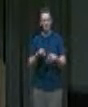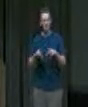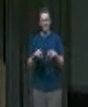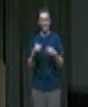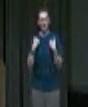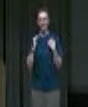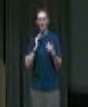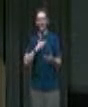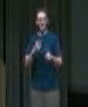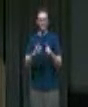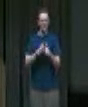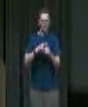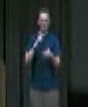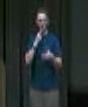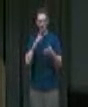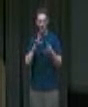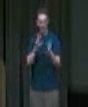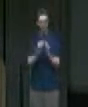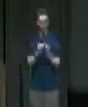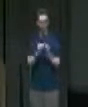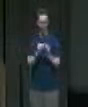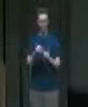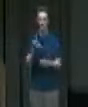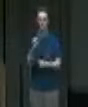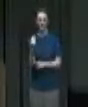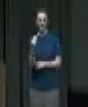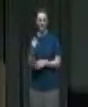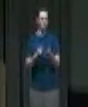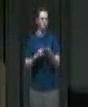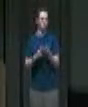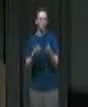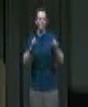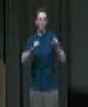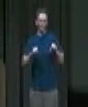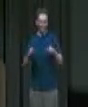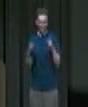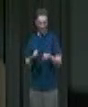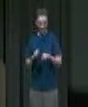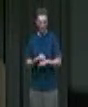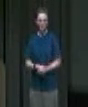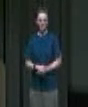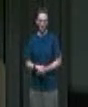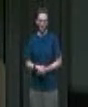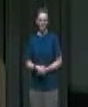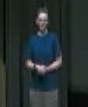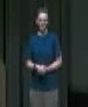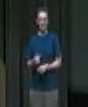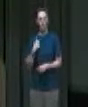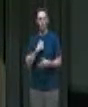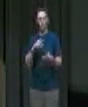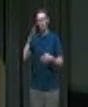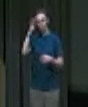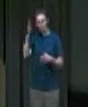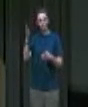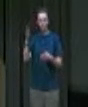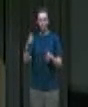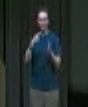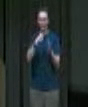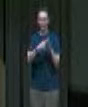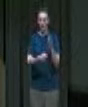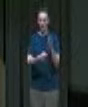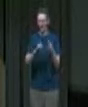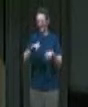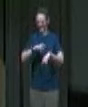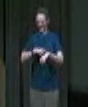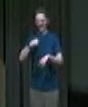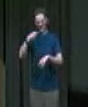serious meeting in 2015 talking about this as a possibility. And we came up with a cost at